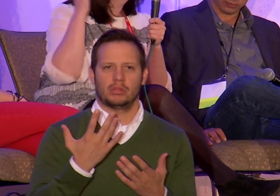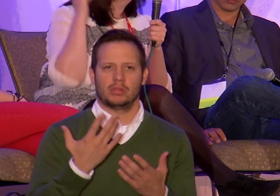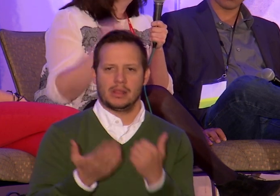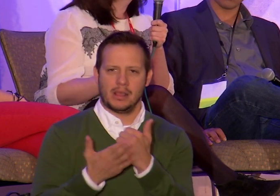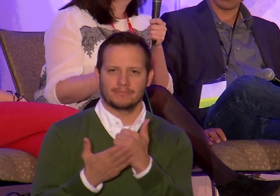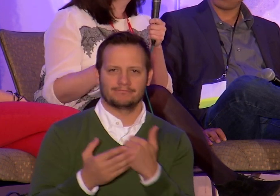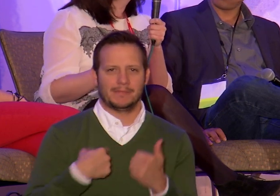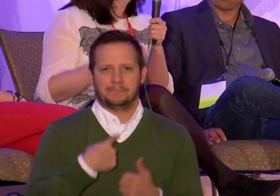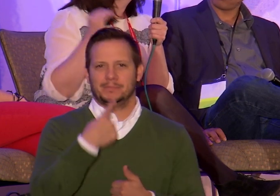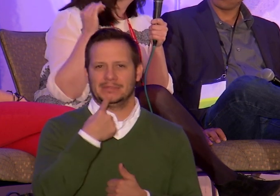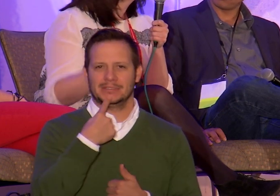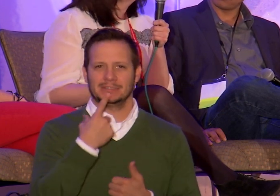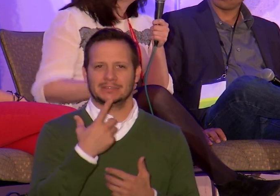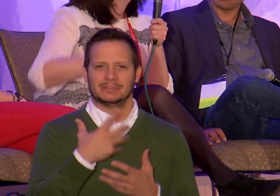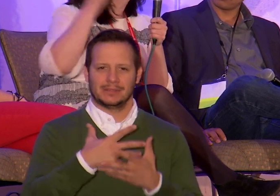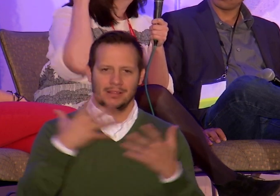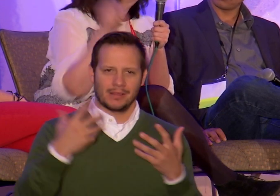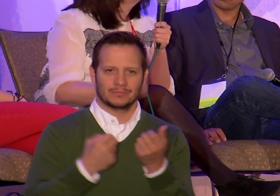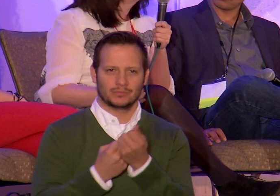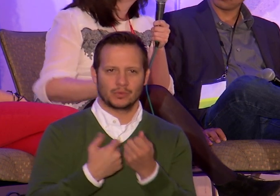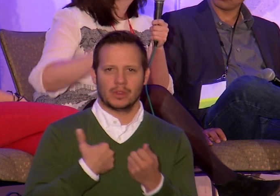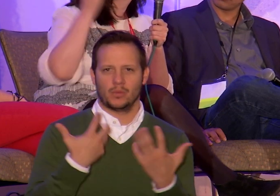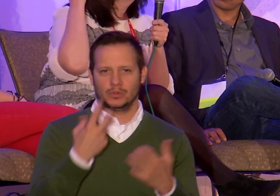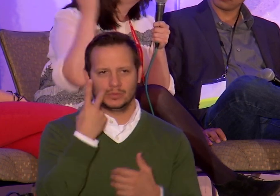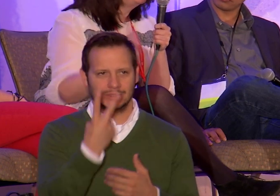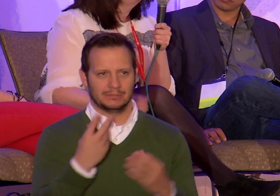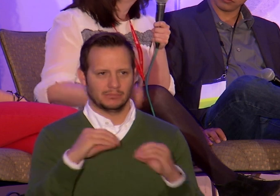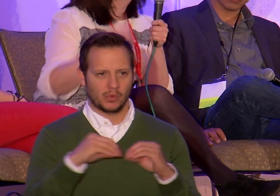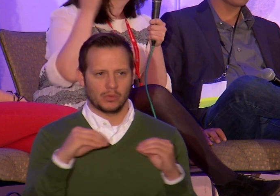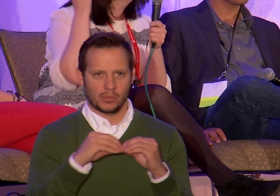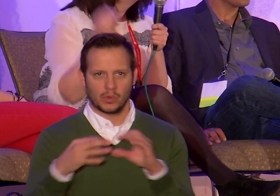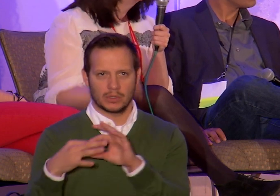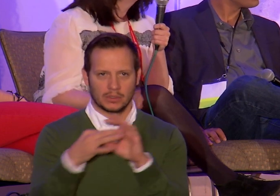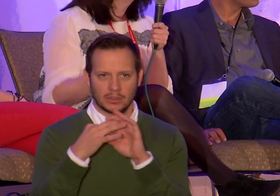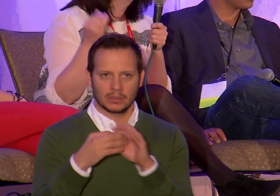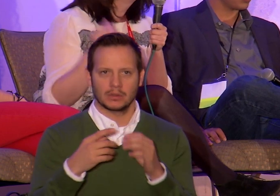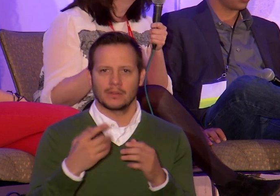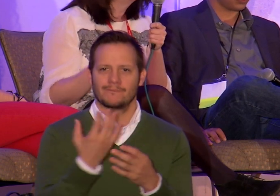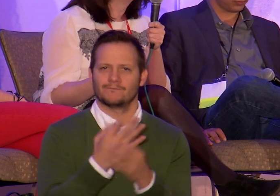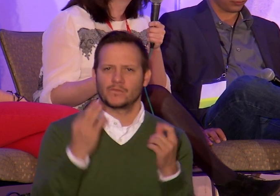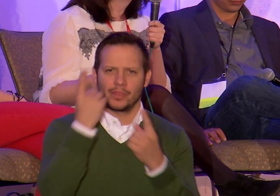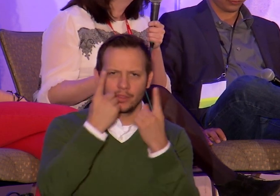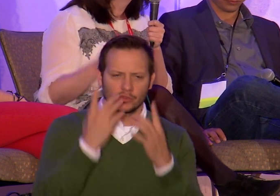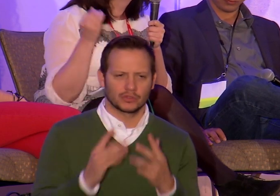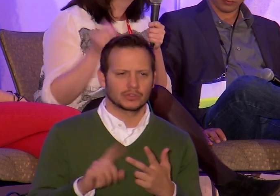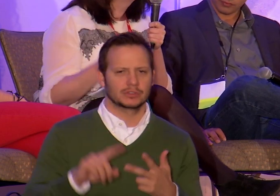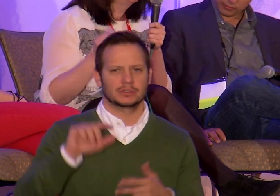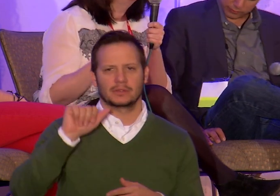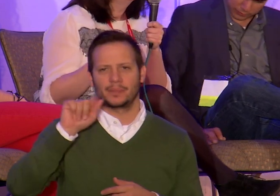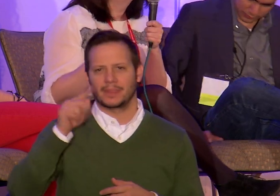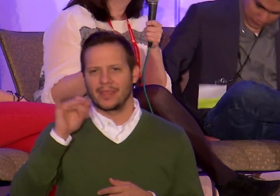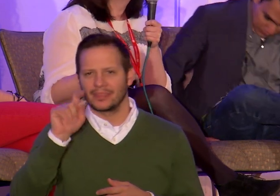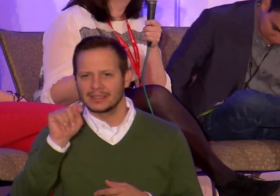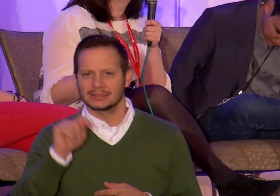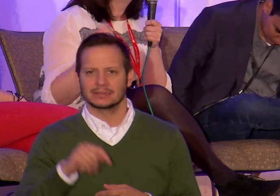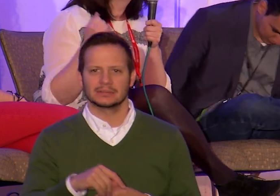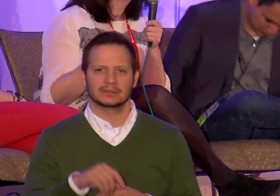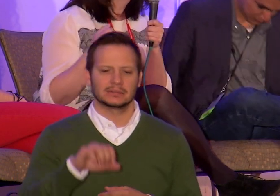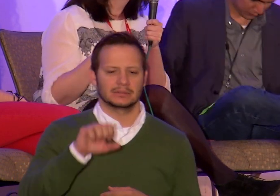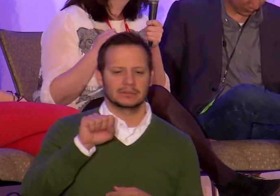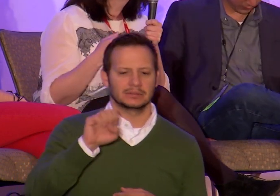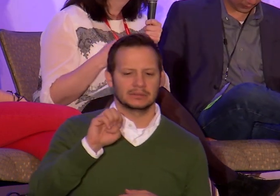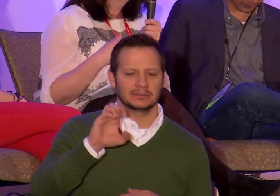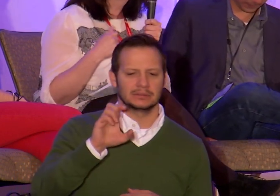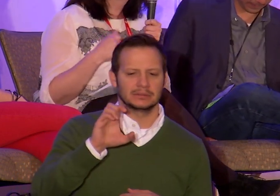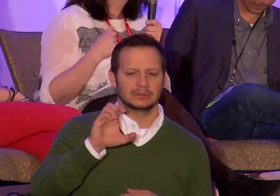sense, this responsibility is now on the free thinkers, the atheists and secularists in the West, to show their solidarity